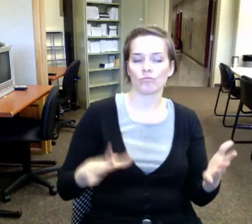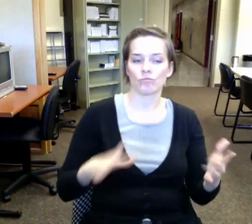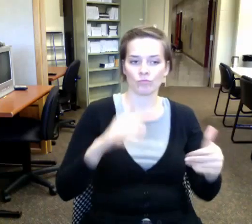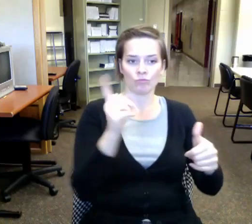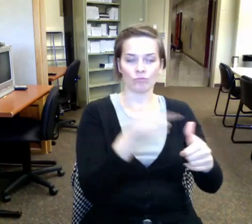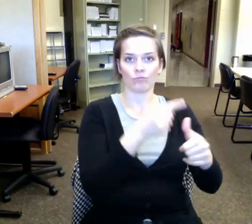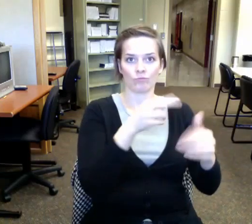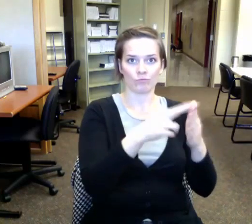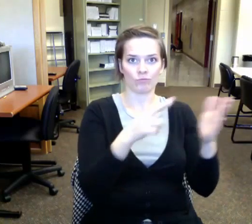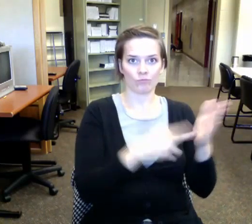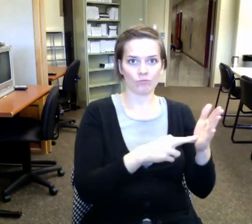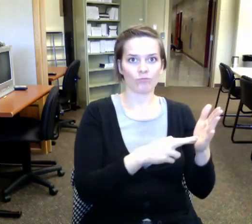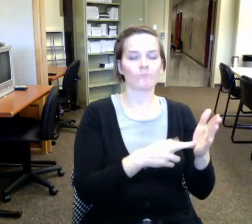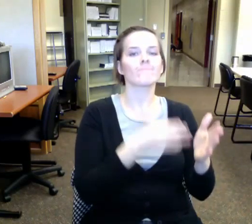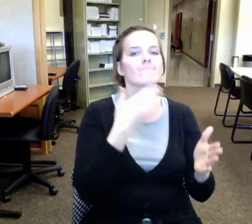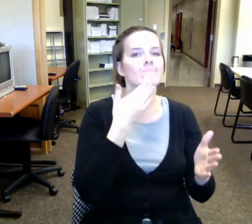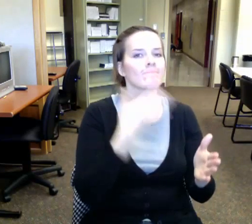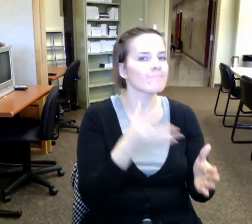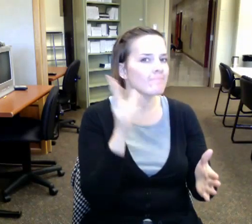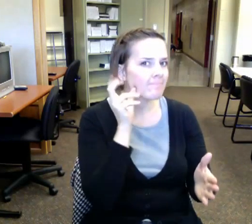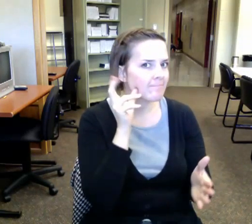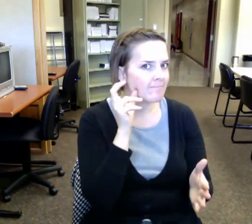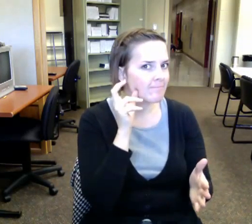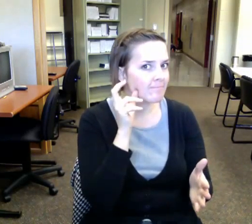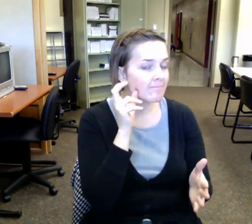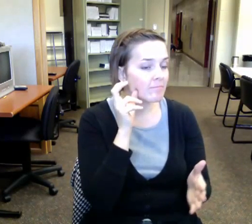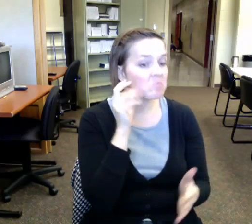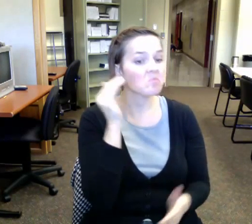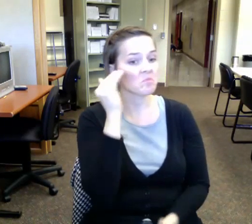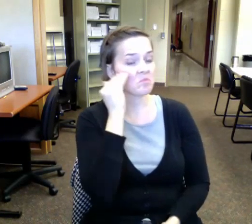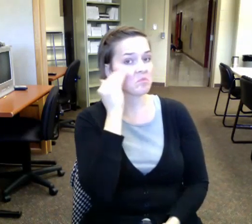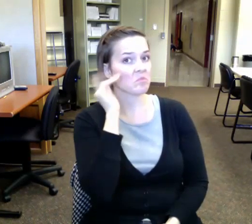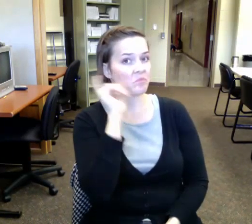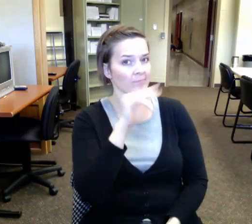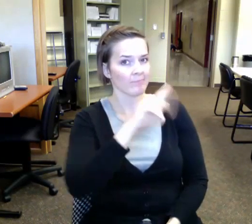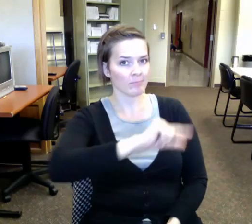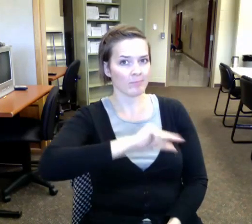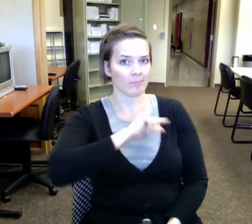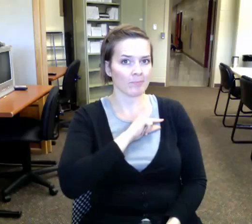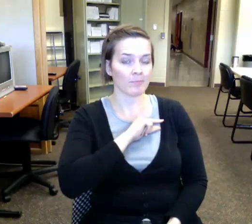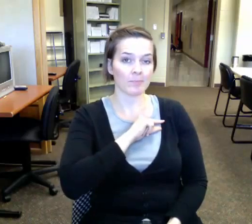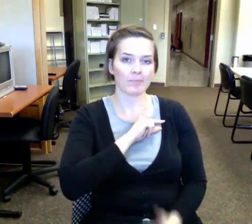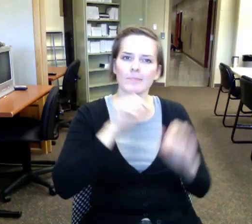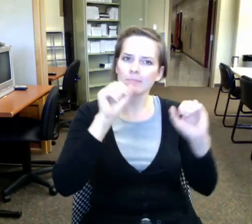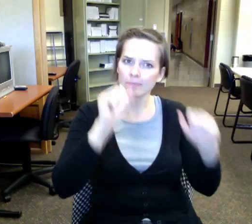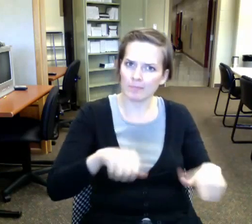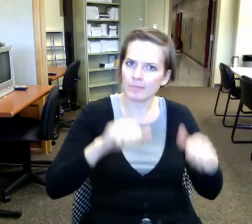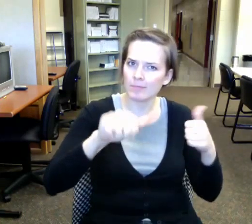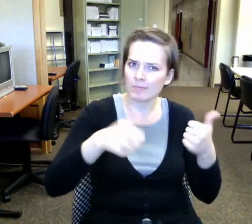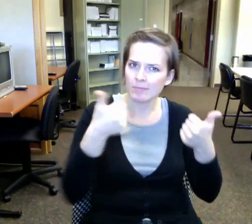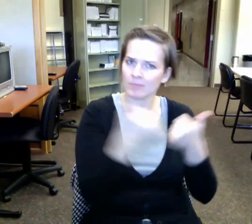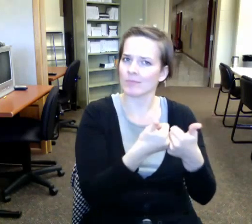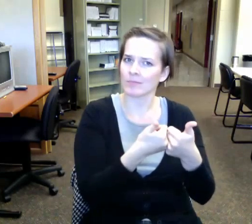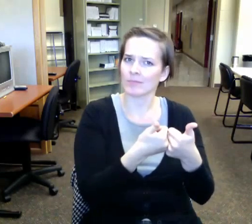you know, being an effective listener can actually be quite challenging. So today I want to talk for just a bit about